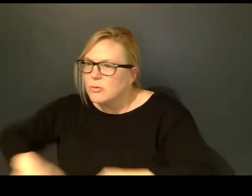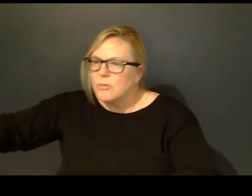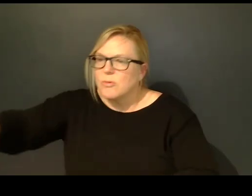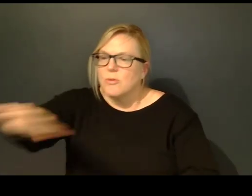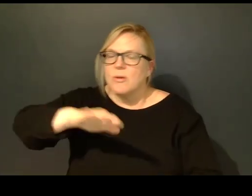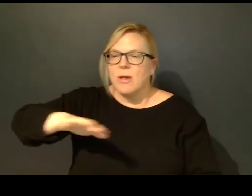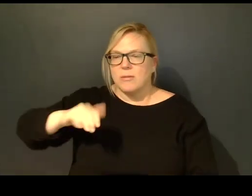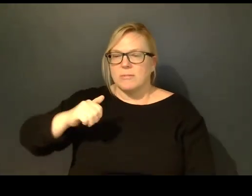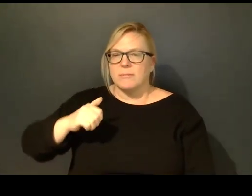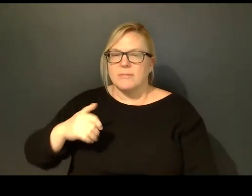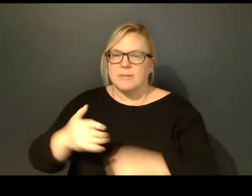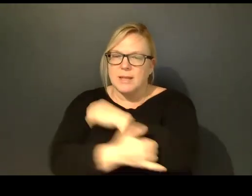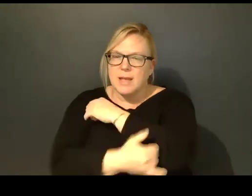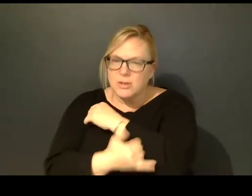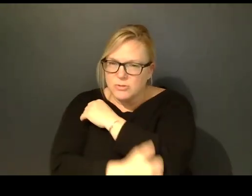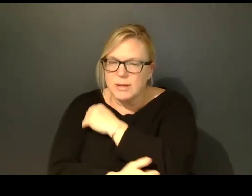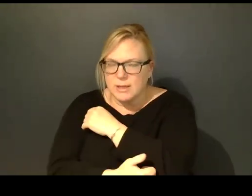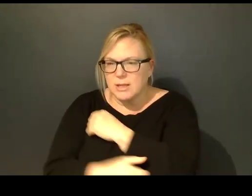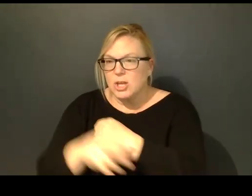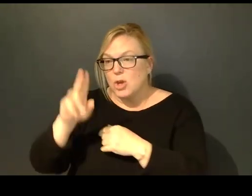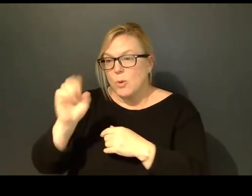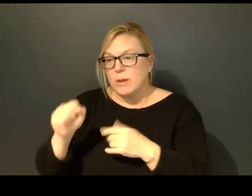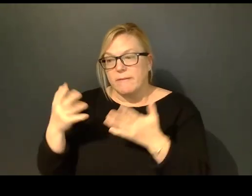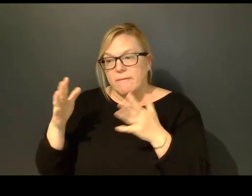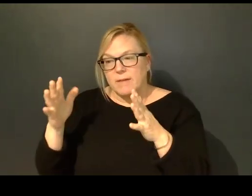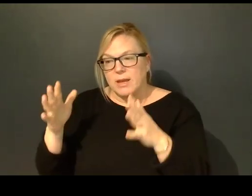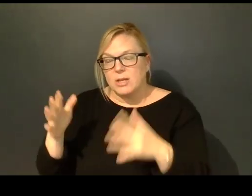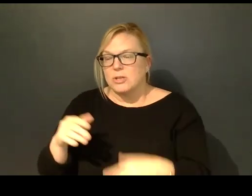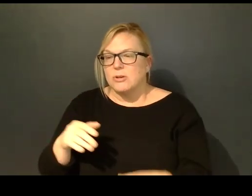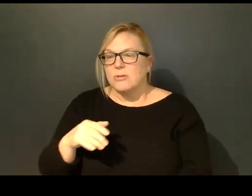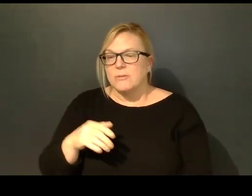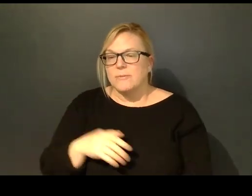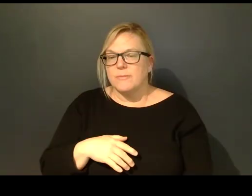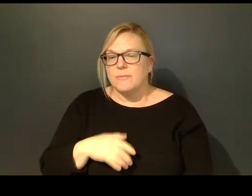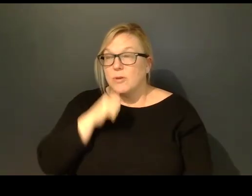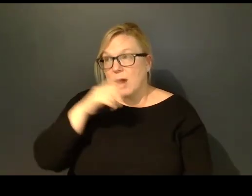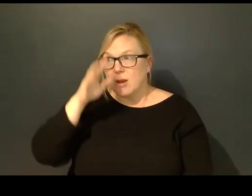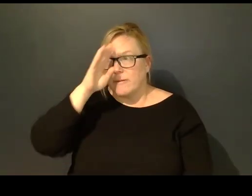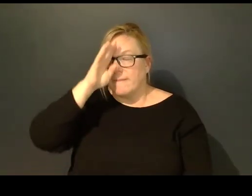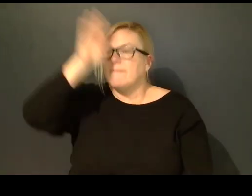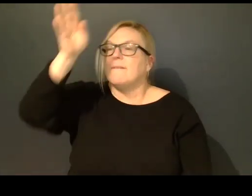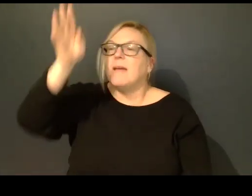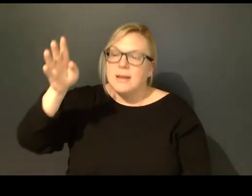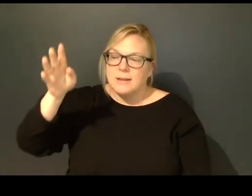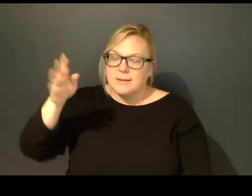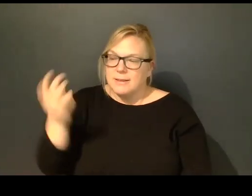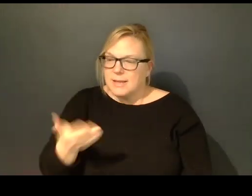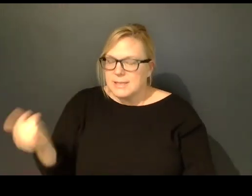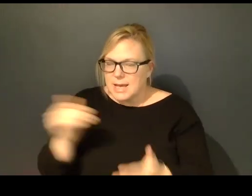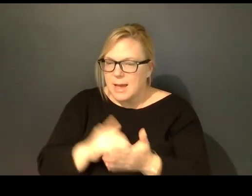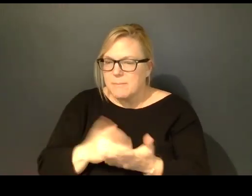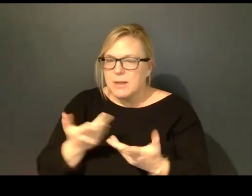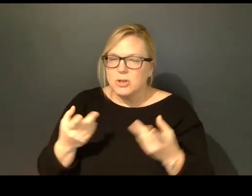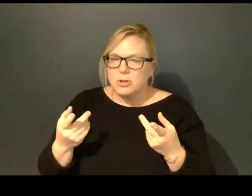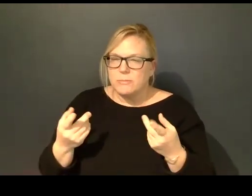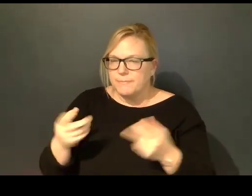states and elsewhere who have gone through this process before, so as not to reinvent the wheel, but then bring a recommendation forward for